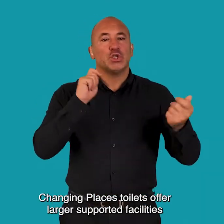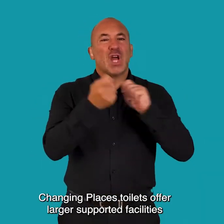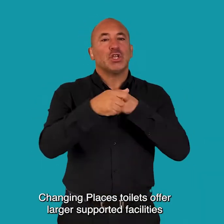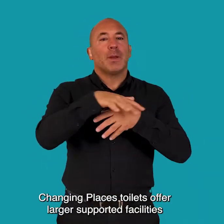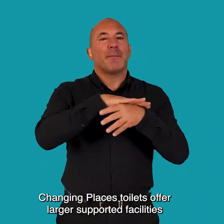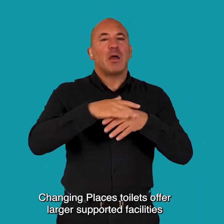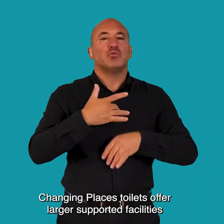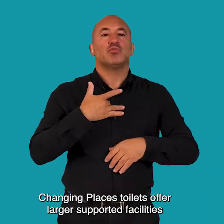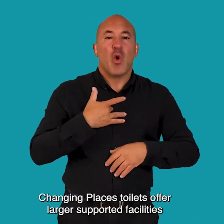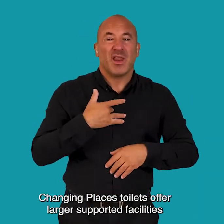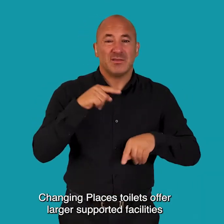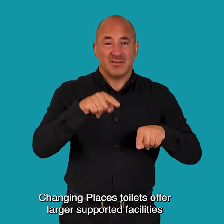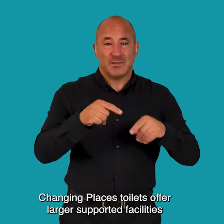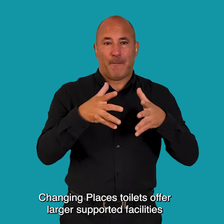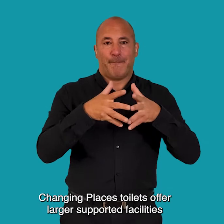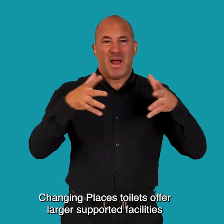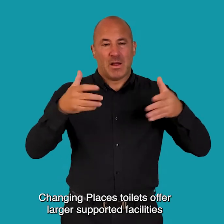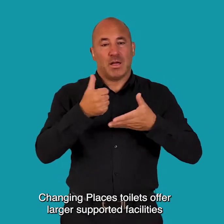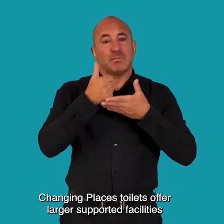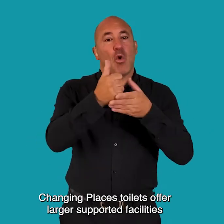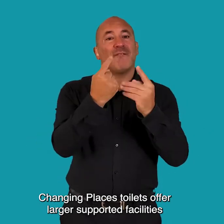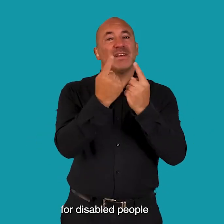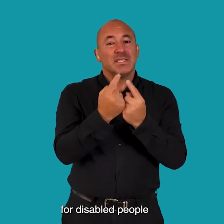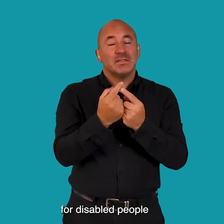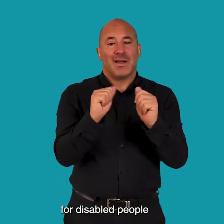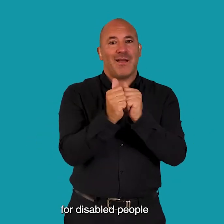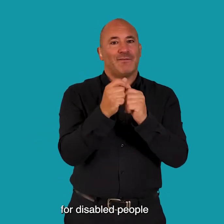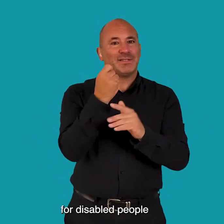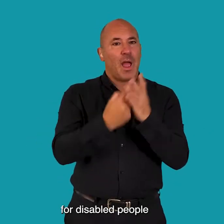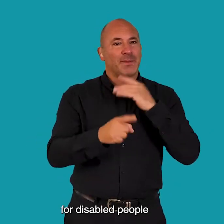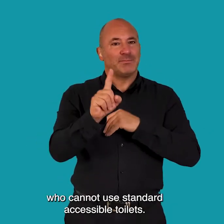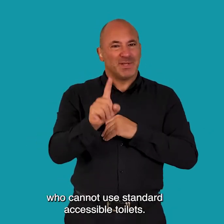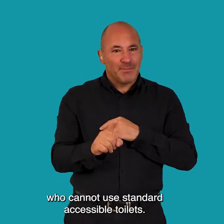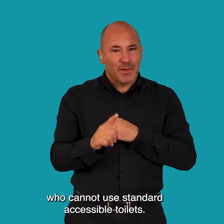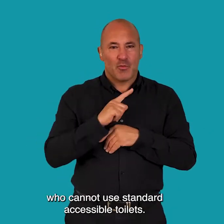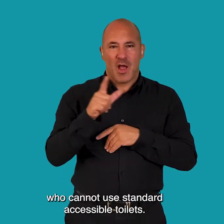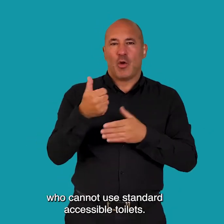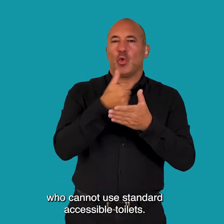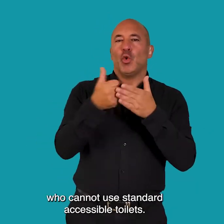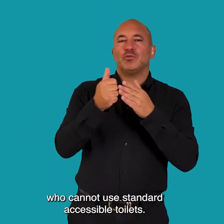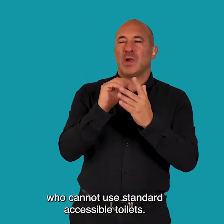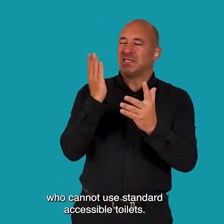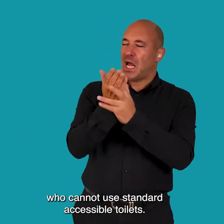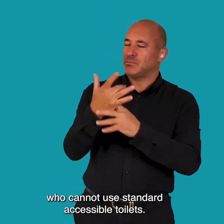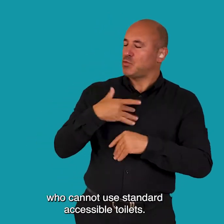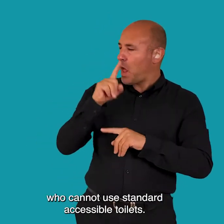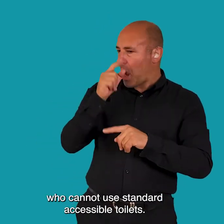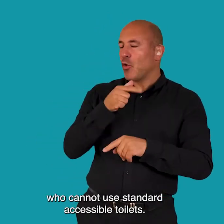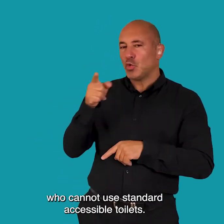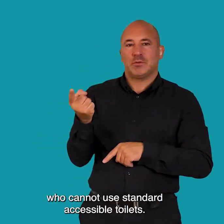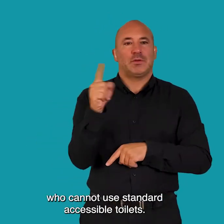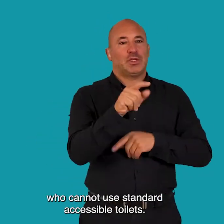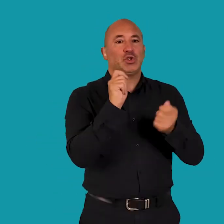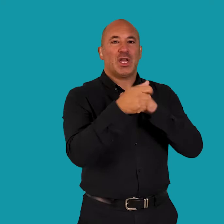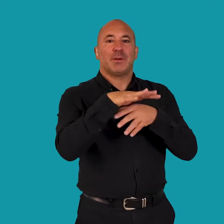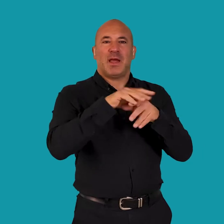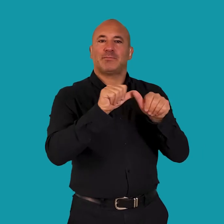Places toilets offer larger, supported facilities for disabled people who cannot use standard accessible toilets.